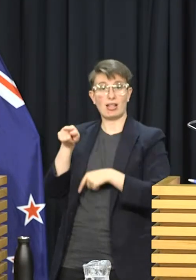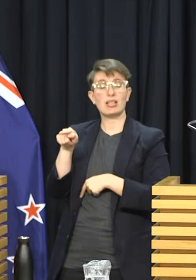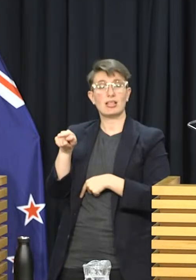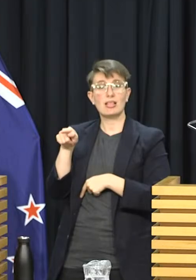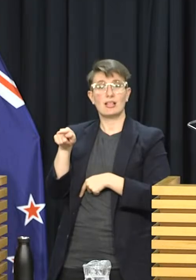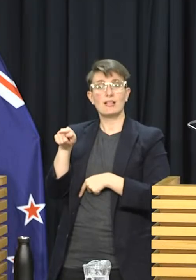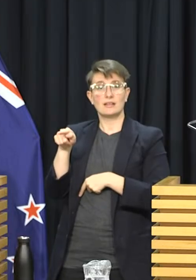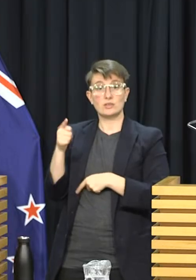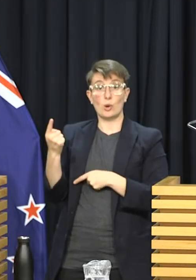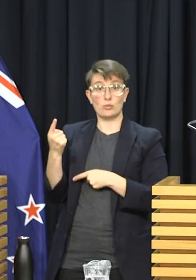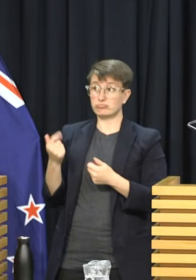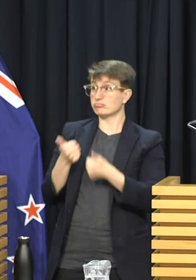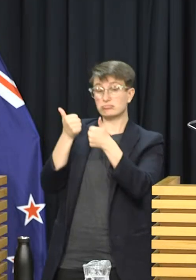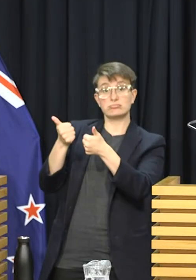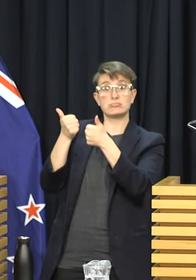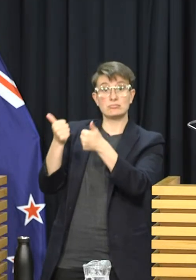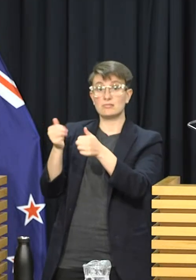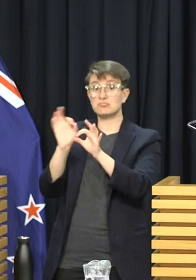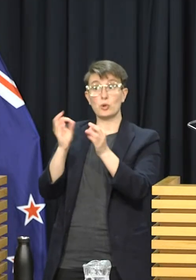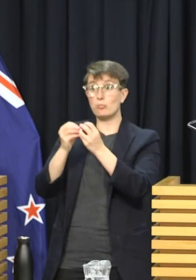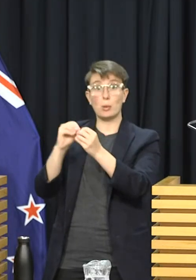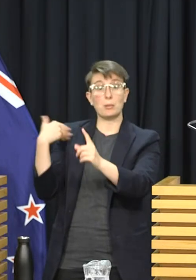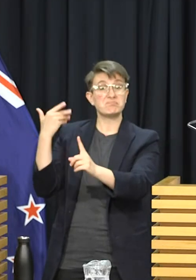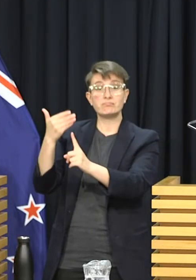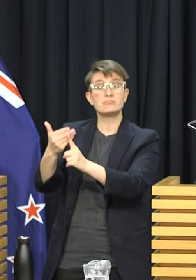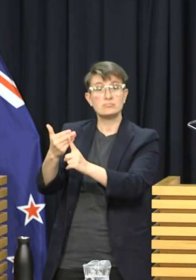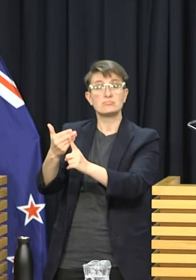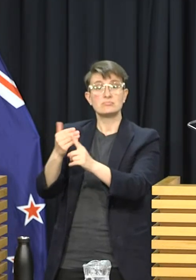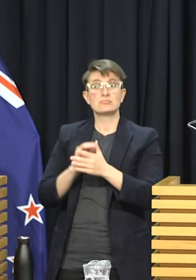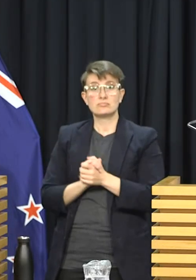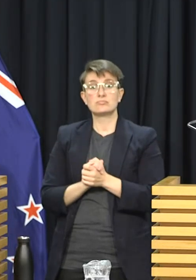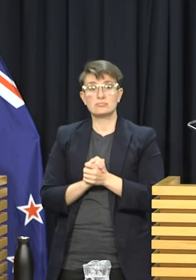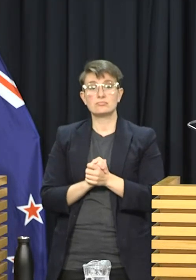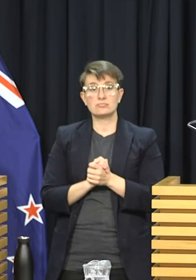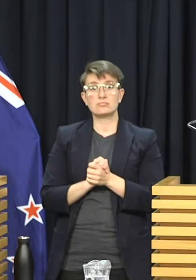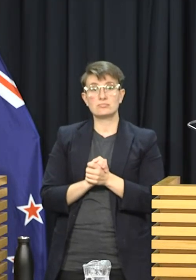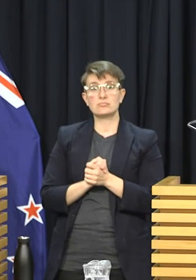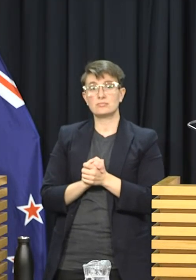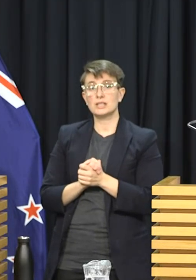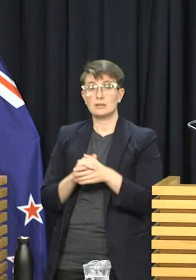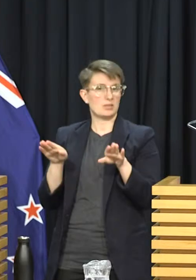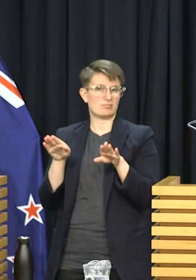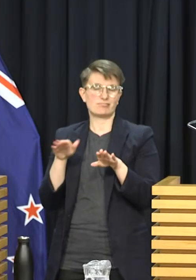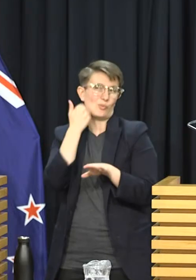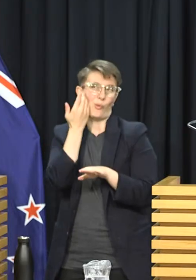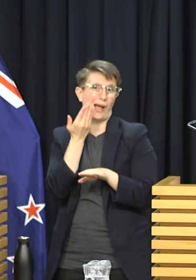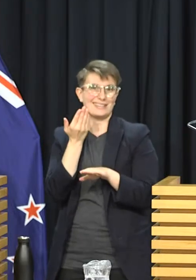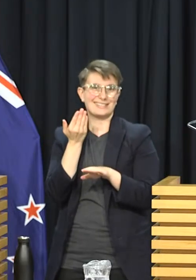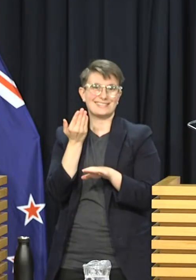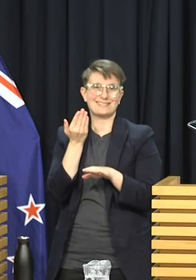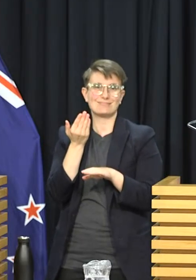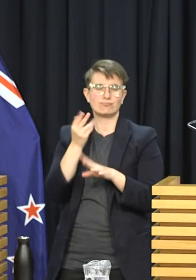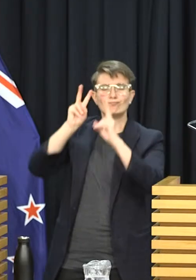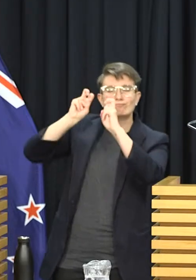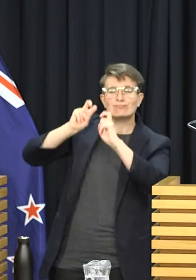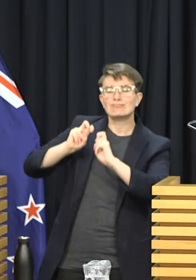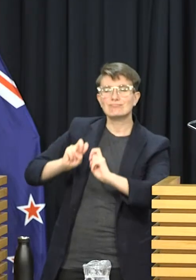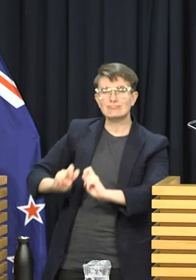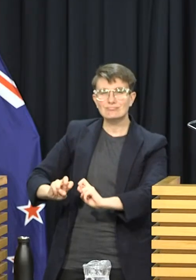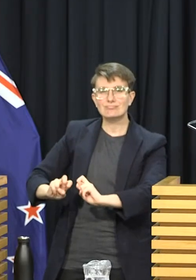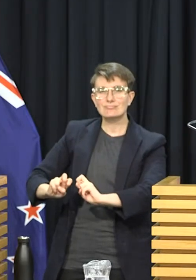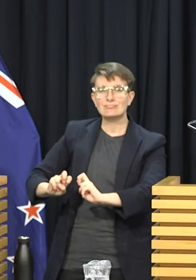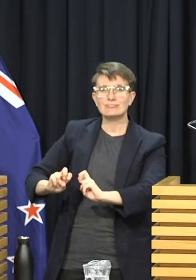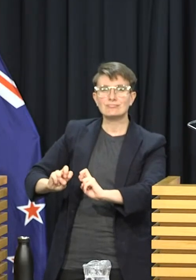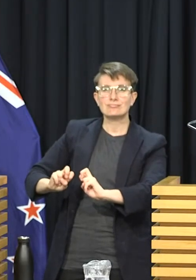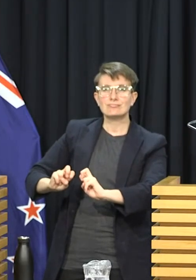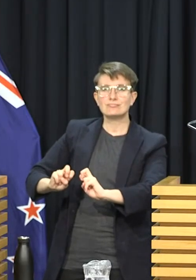got concerns around the way that operates. But as with everything, you always have a good, thorough look at any positive